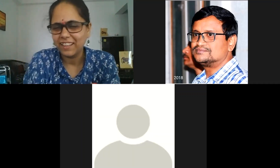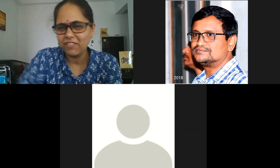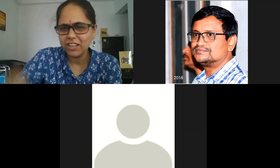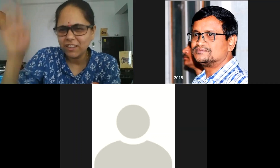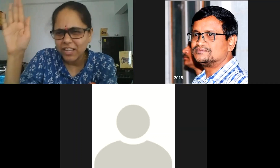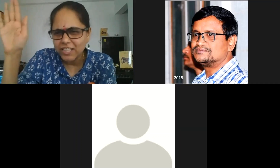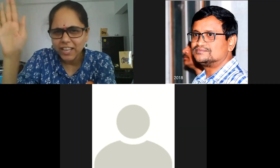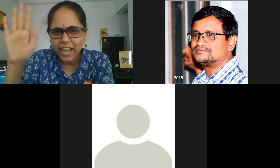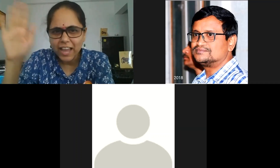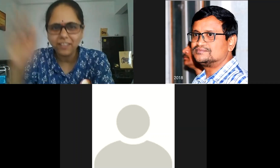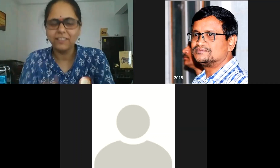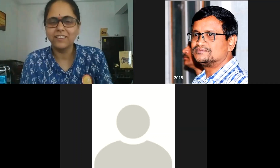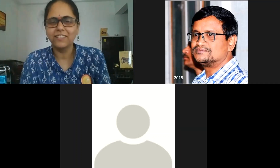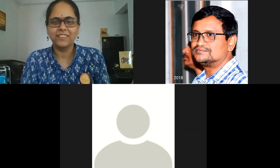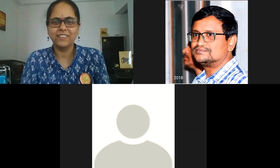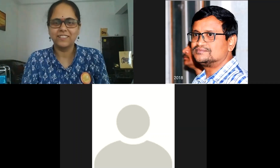Anyone raising hand?